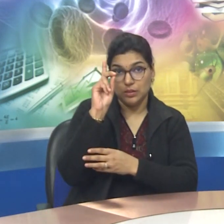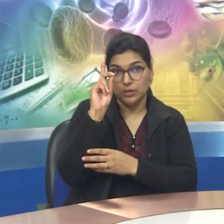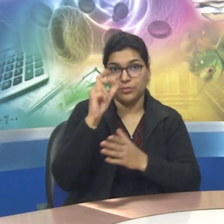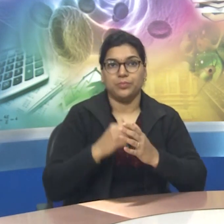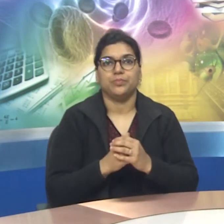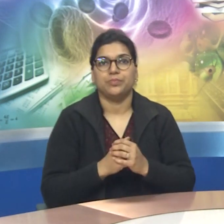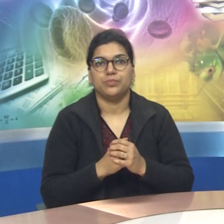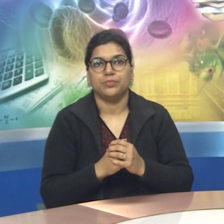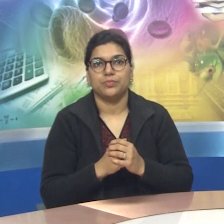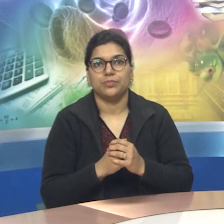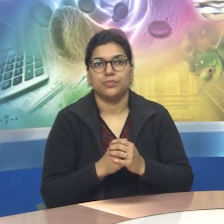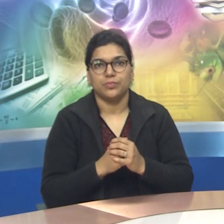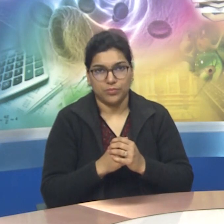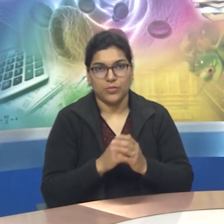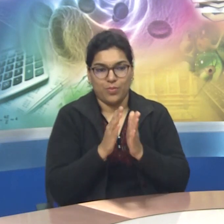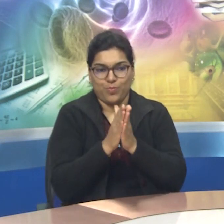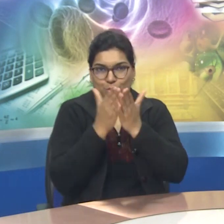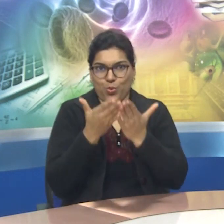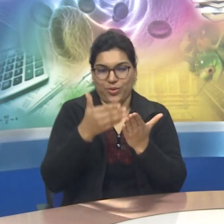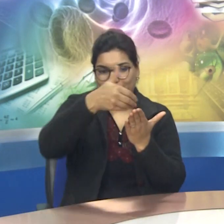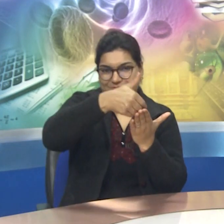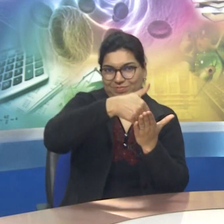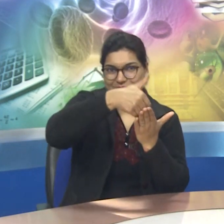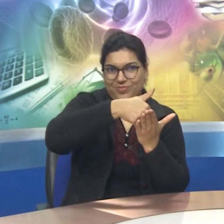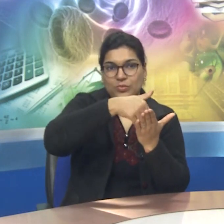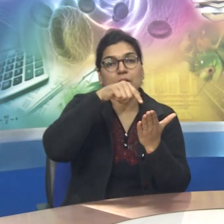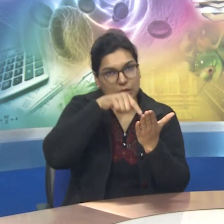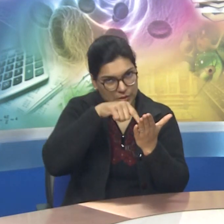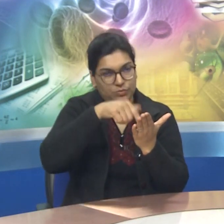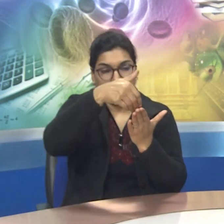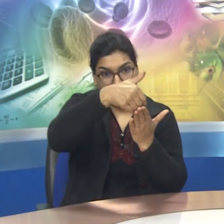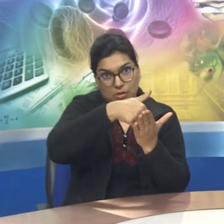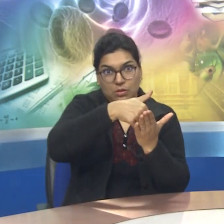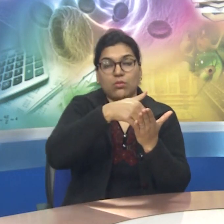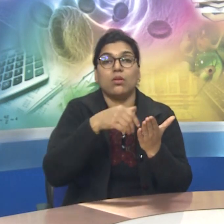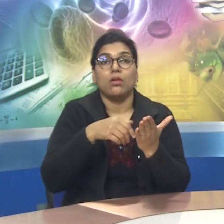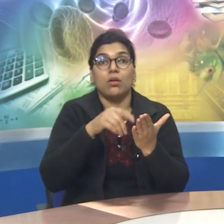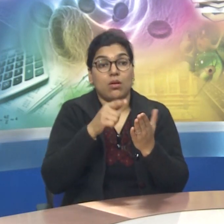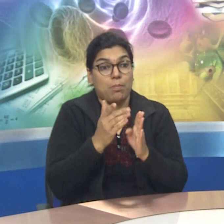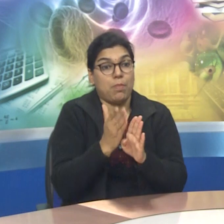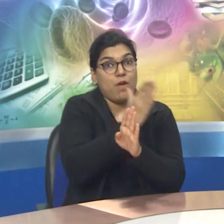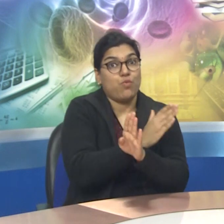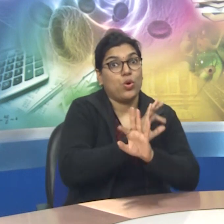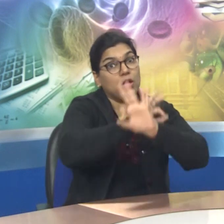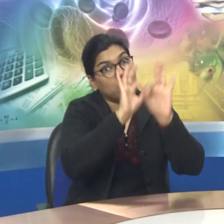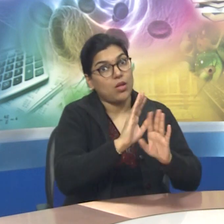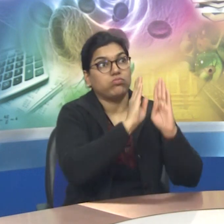The second implication of the fourth law talks about catalog entry.